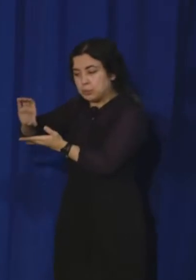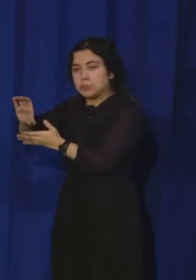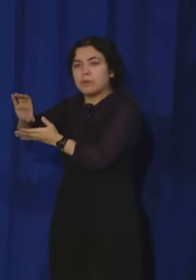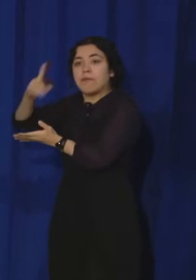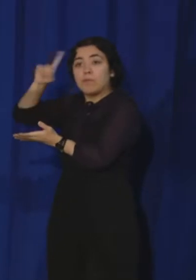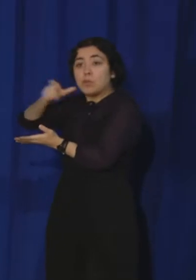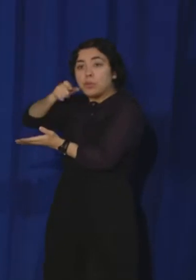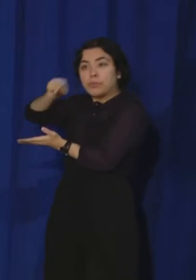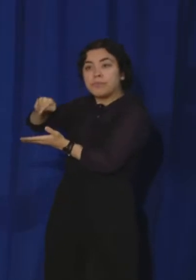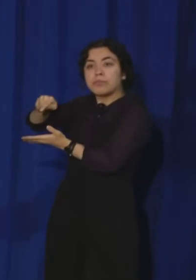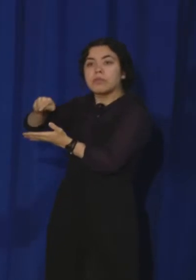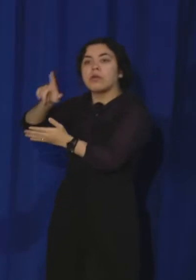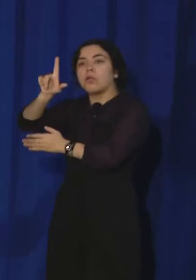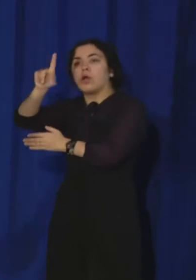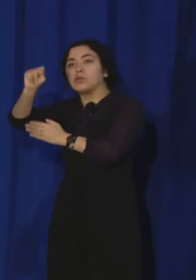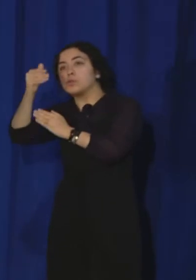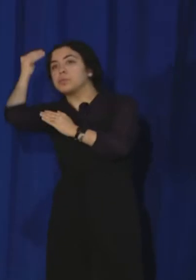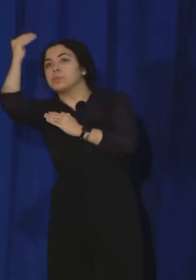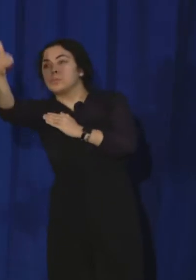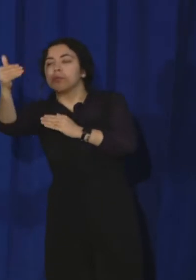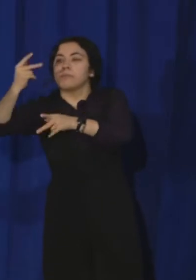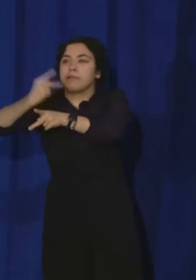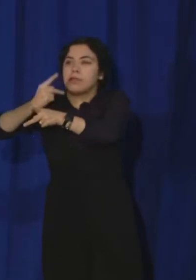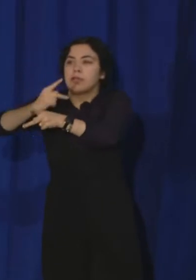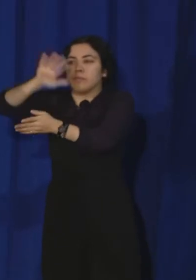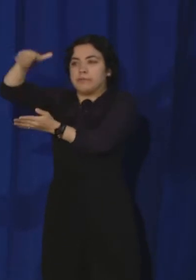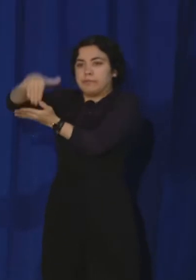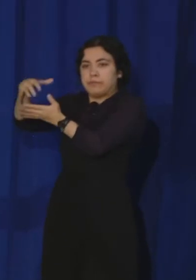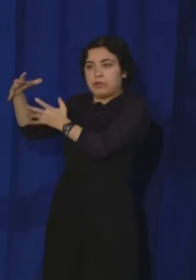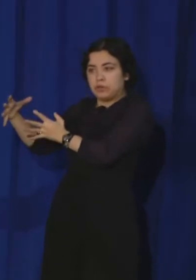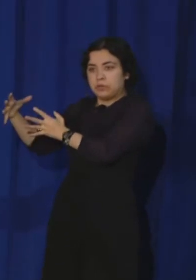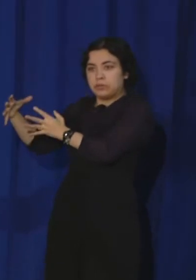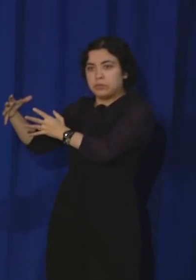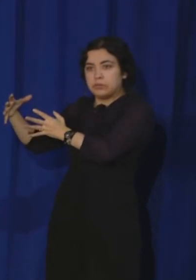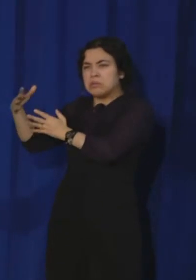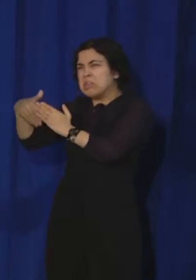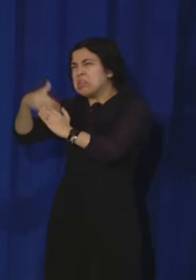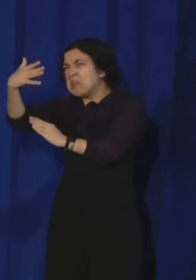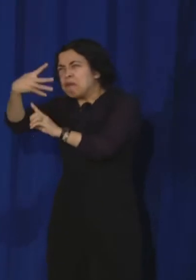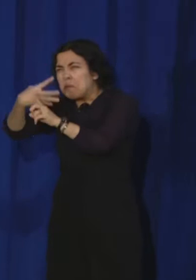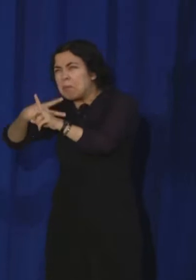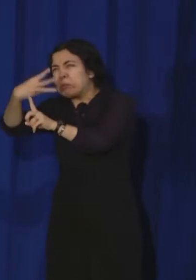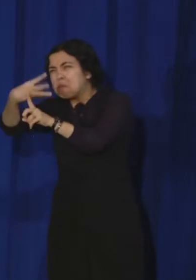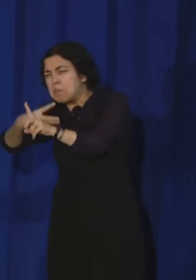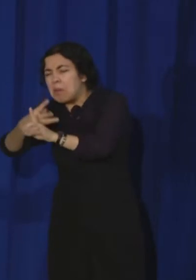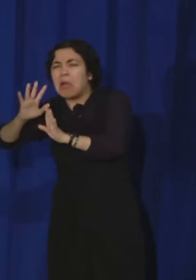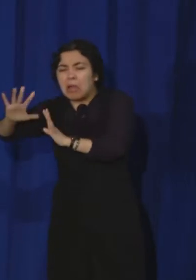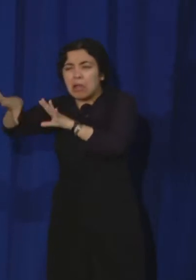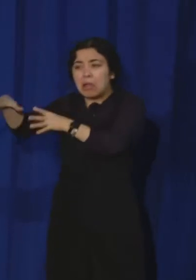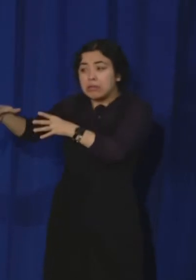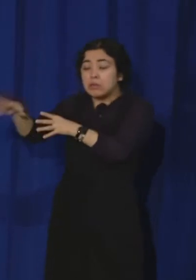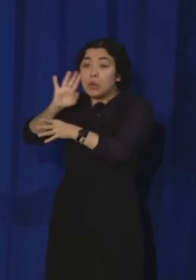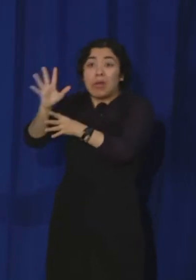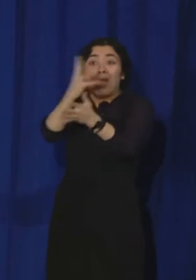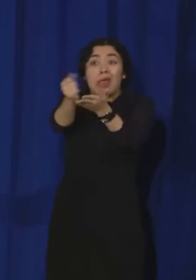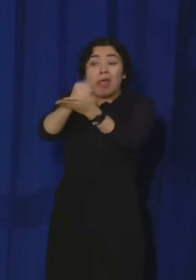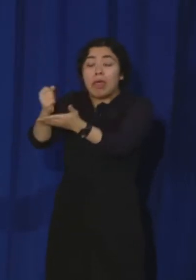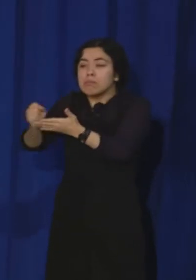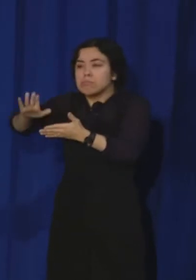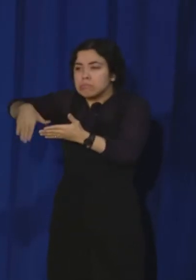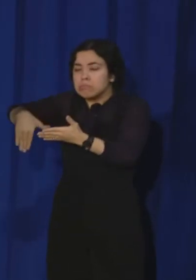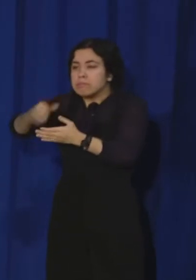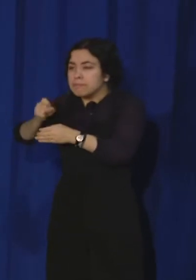to be used over the next few months. Again, we're not going to get through all of them before we move ahead, but we are making sure doses have